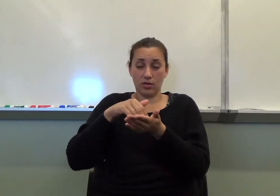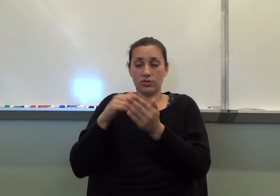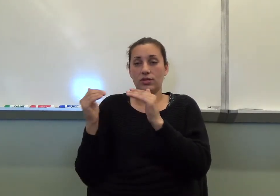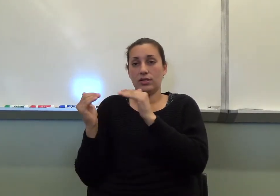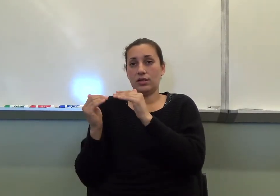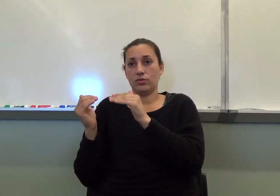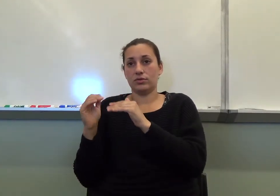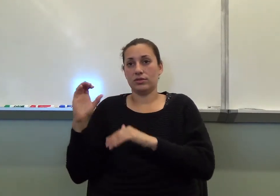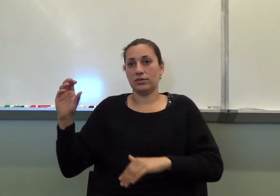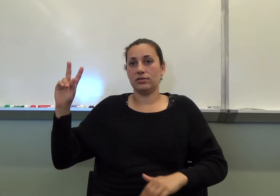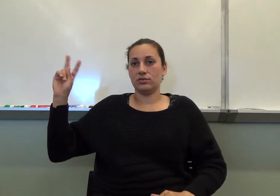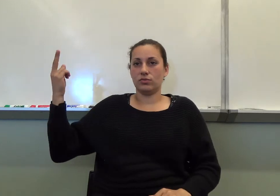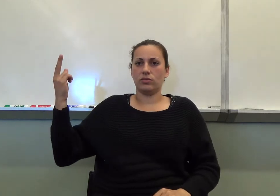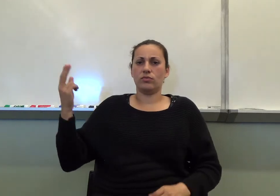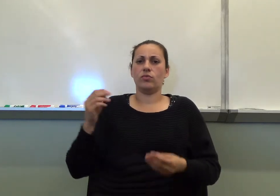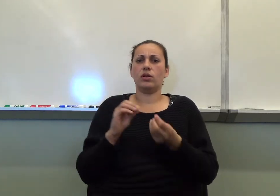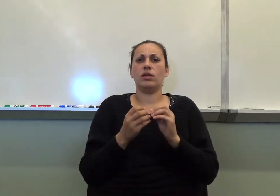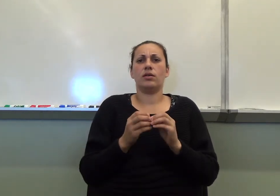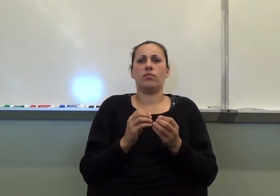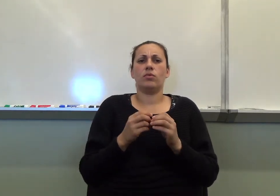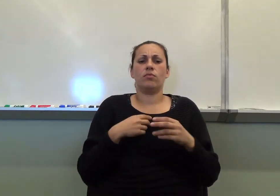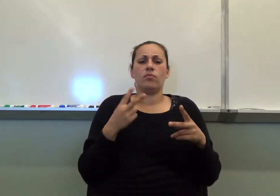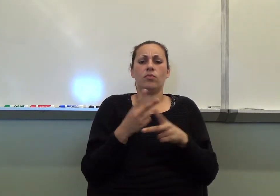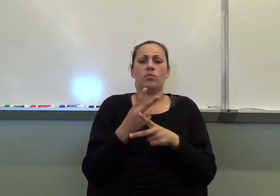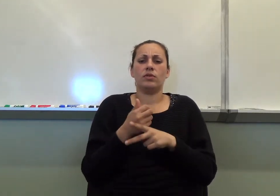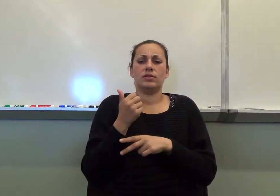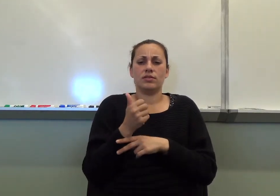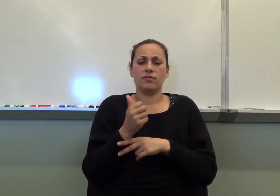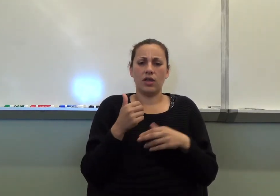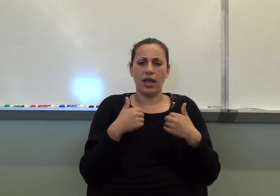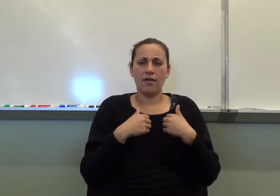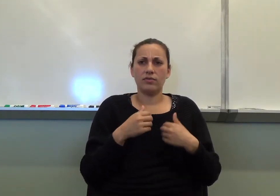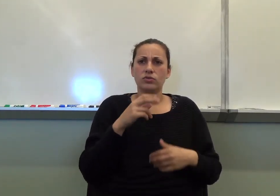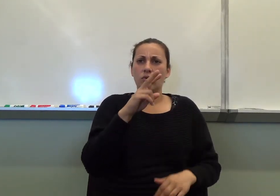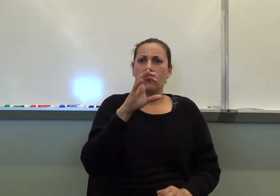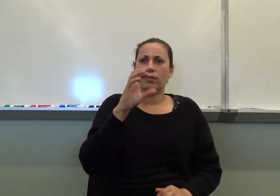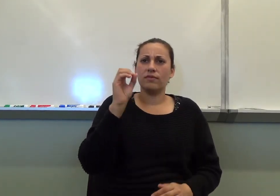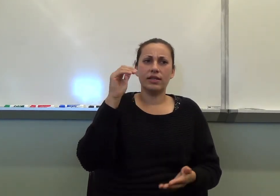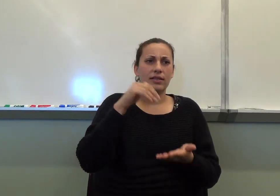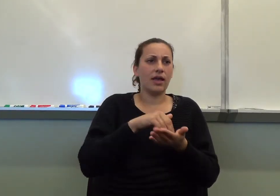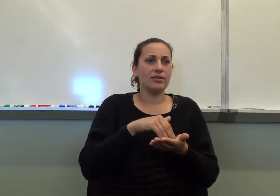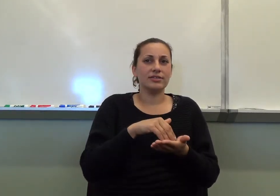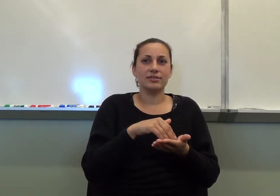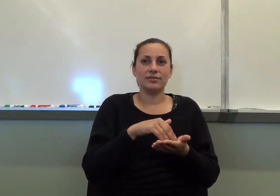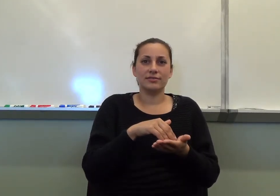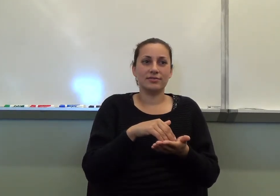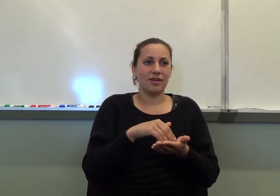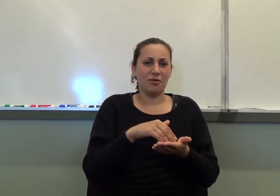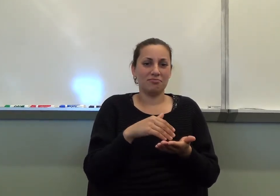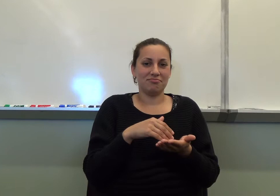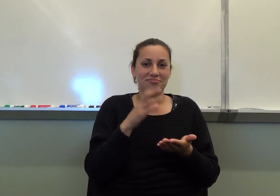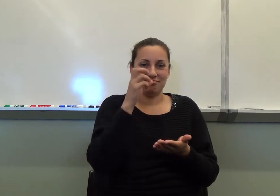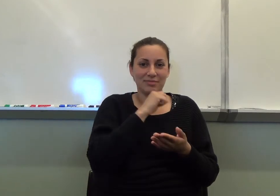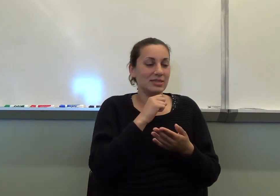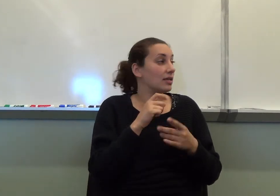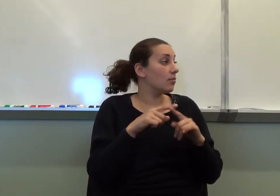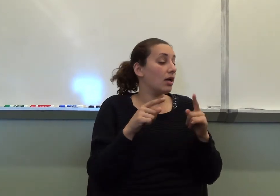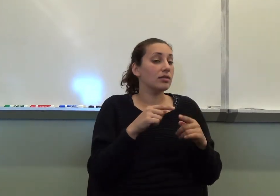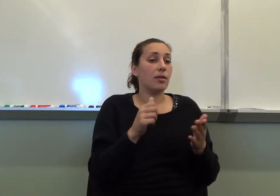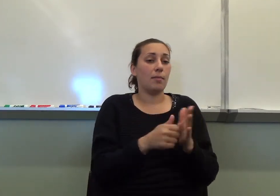And the question is, what number do I multiply by itself to get 250,000? Well, you have to turn the page to find that, or put it